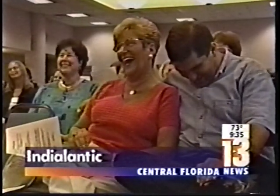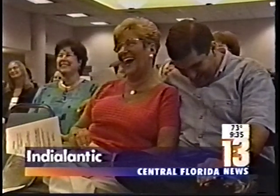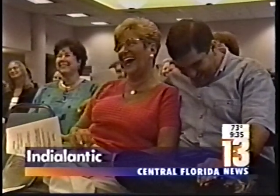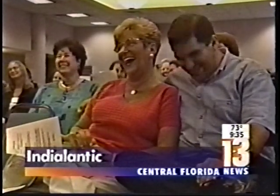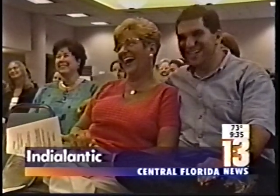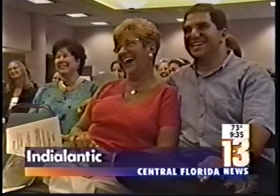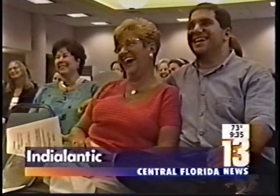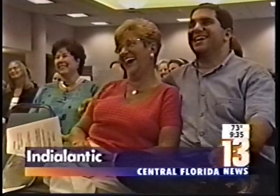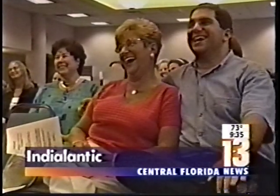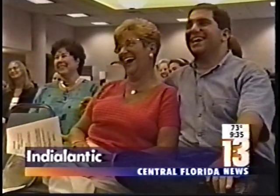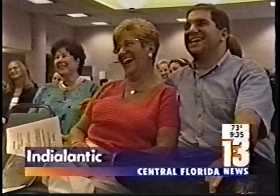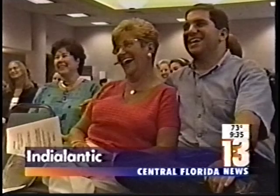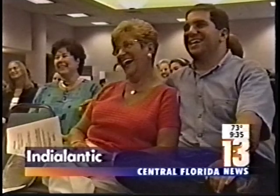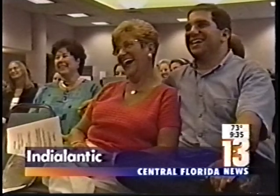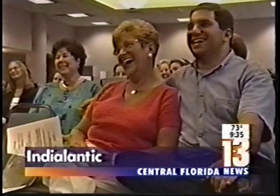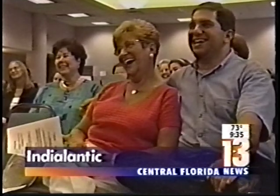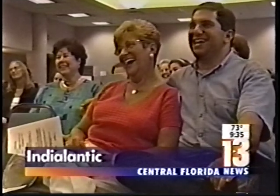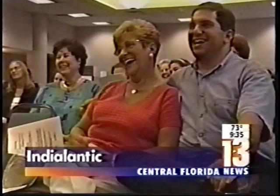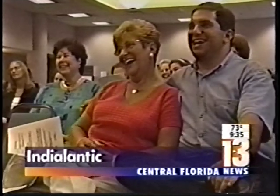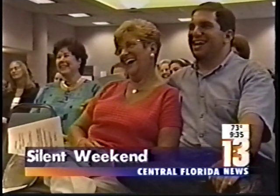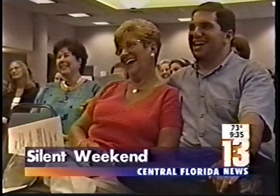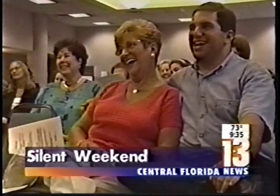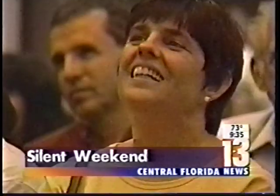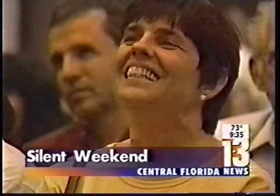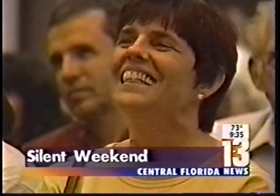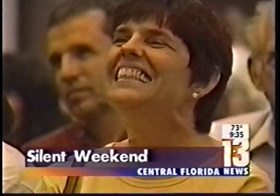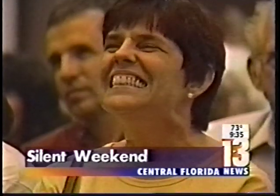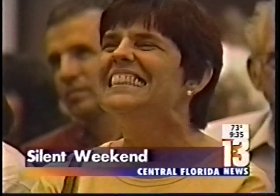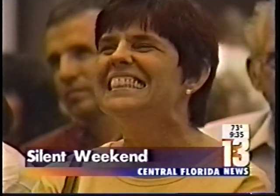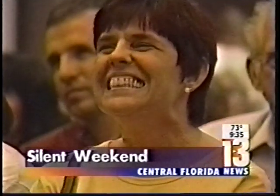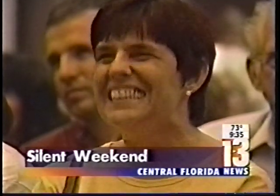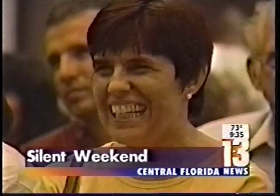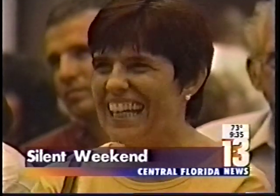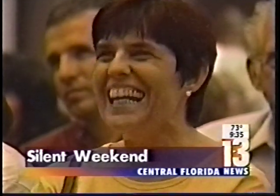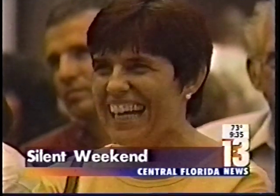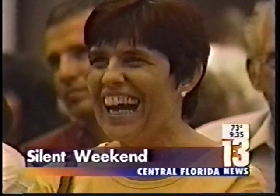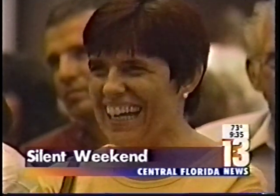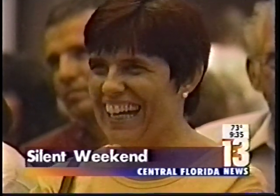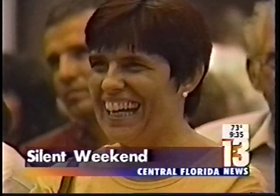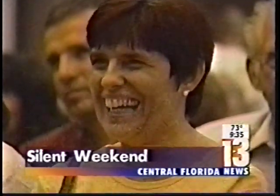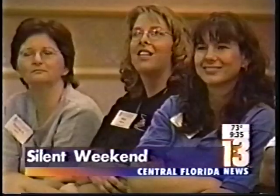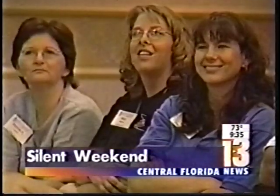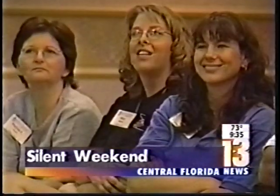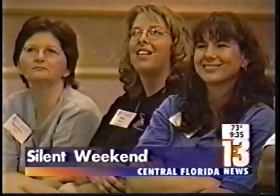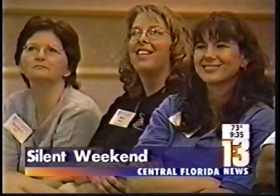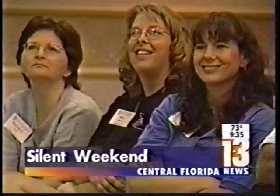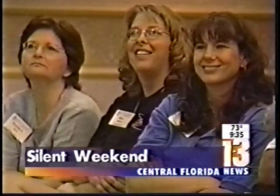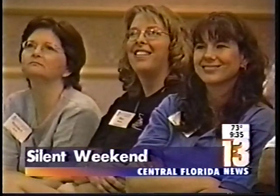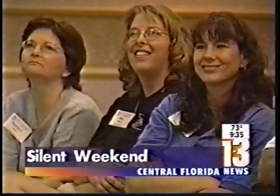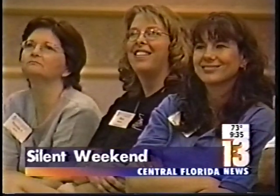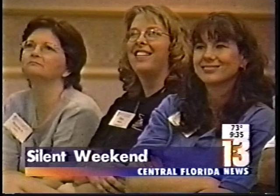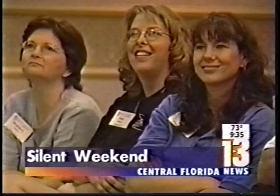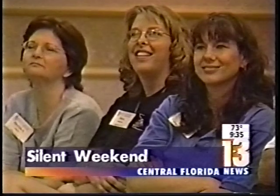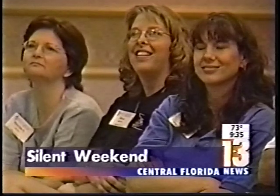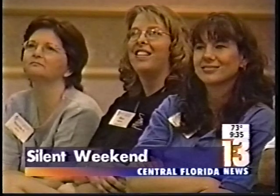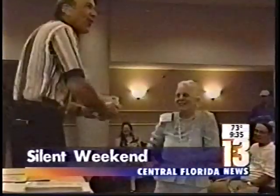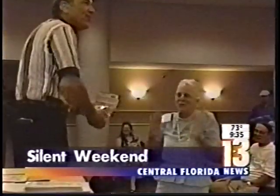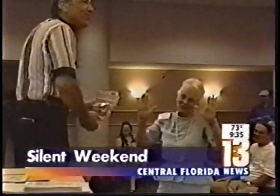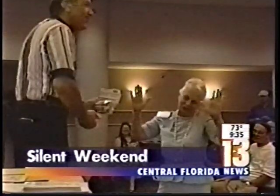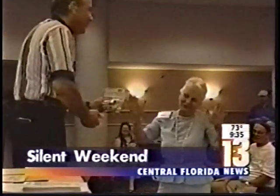Laughter was the only sound coming from this room at the Radisson Hotel in Indy Atlantic. For 3 days, there was no speaking, only